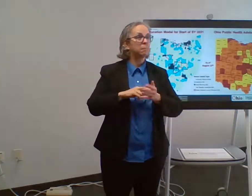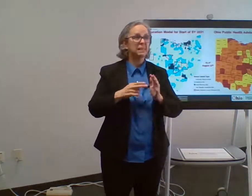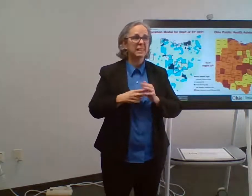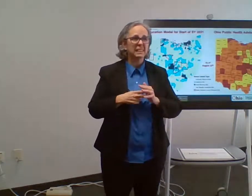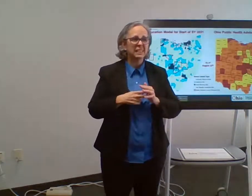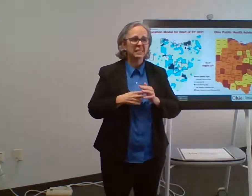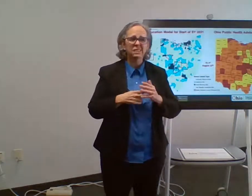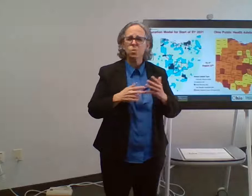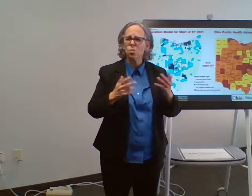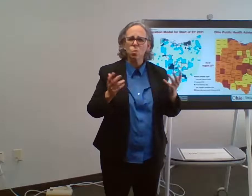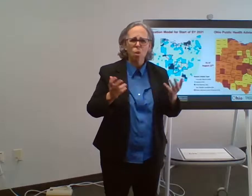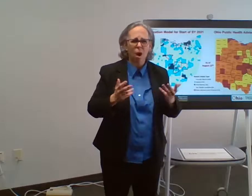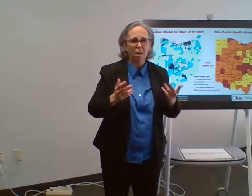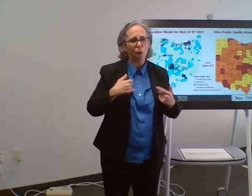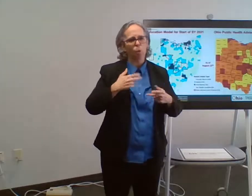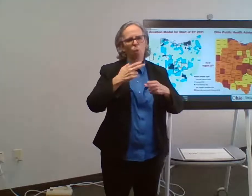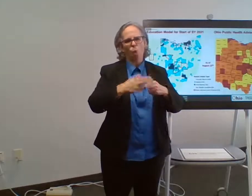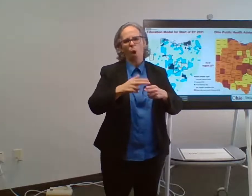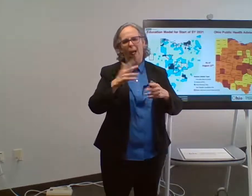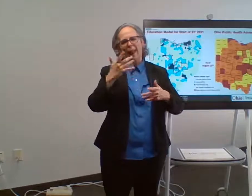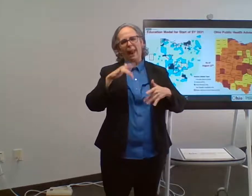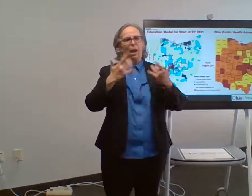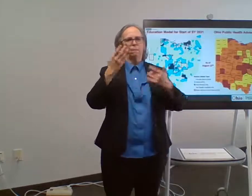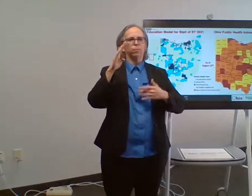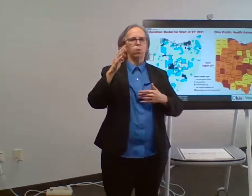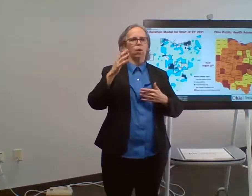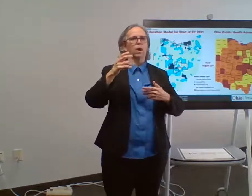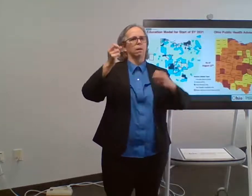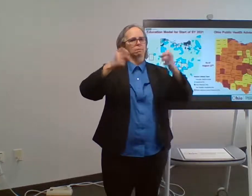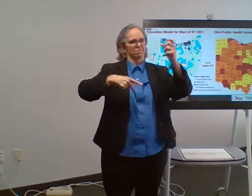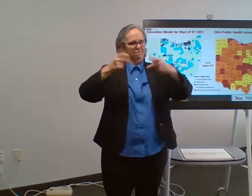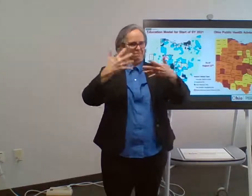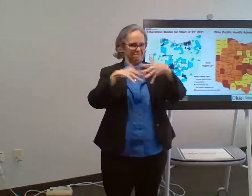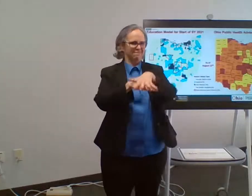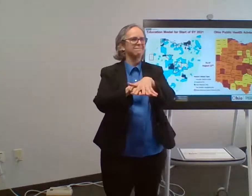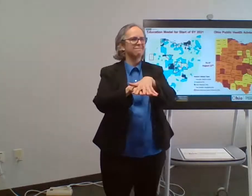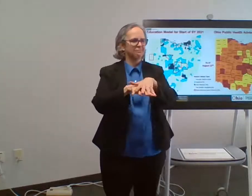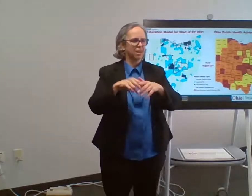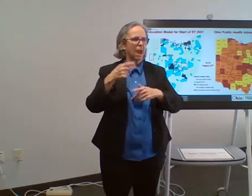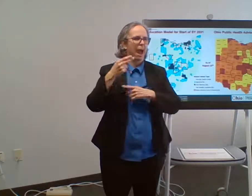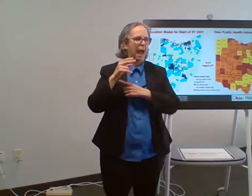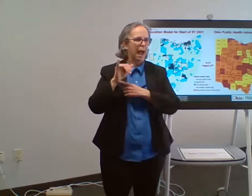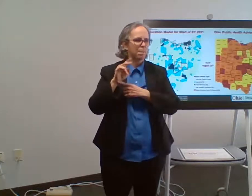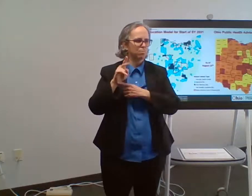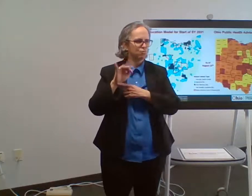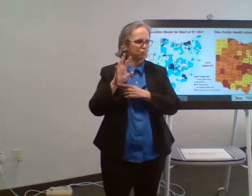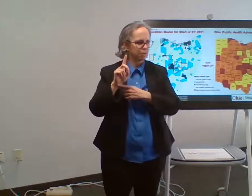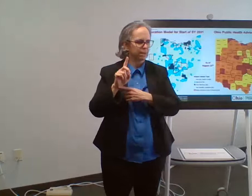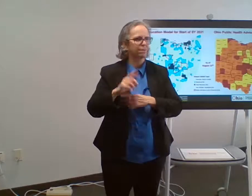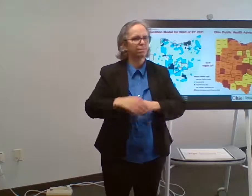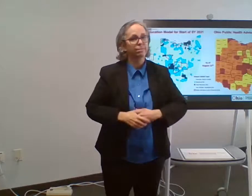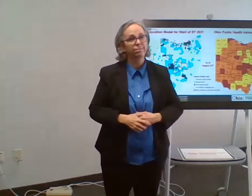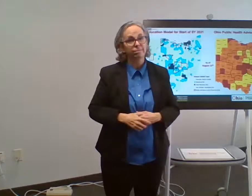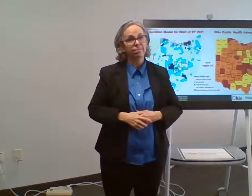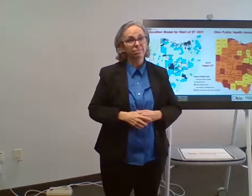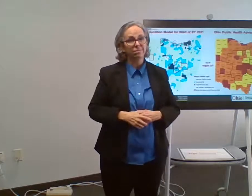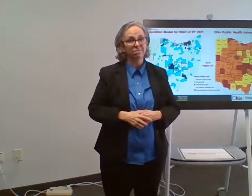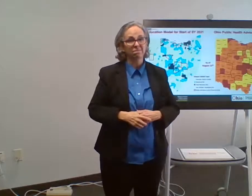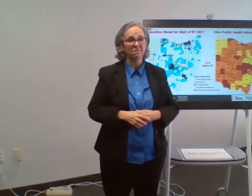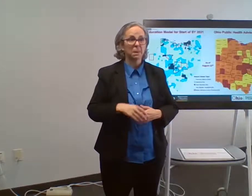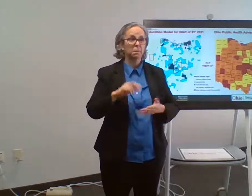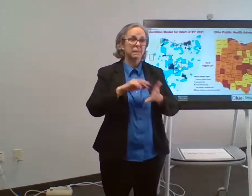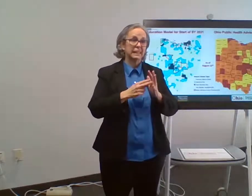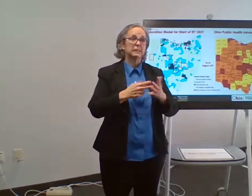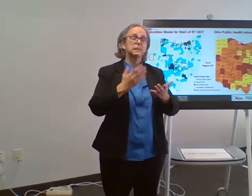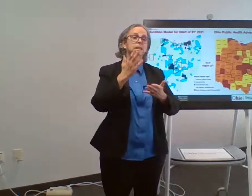what I would call the light blue, is hybrid, which means they're coming back partially in school